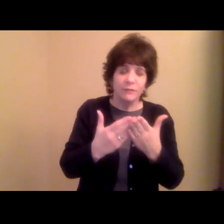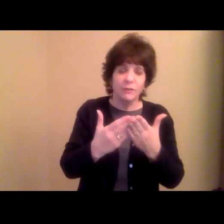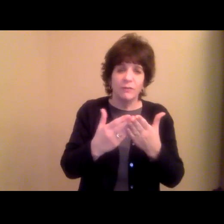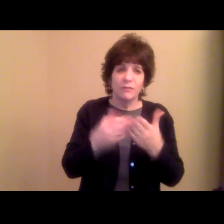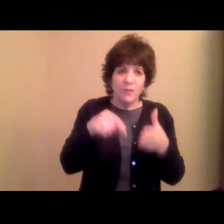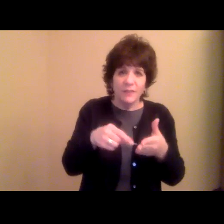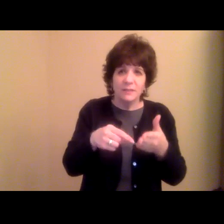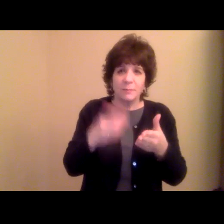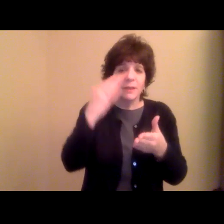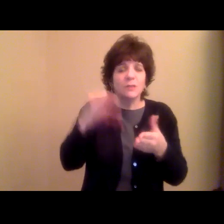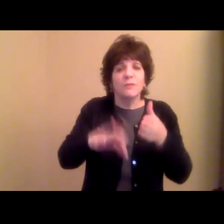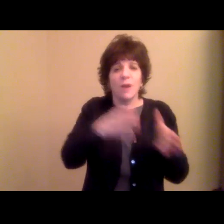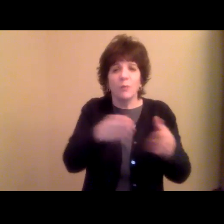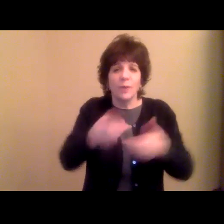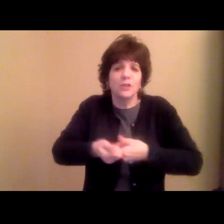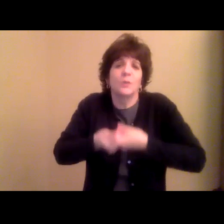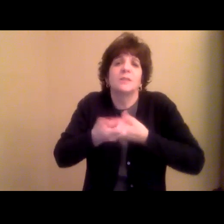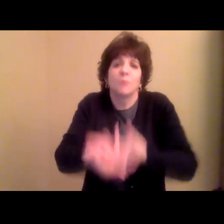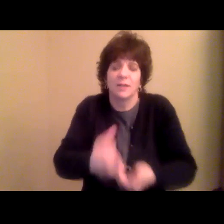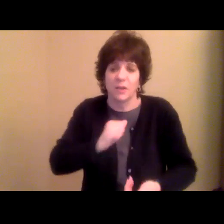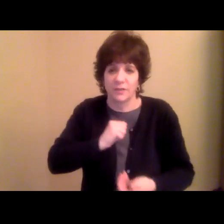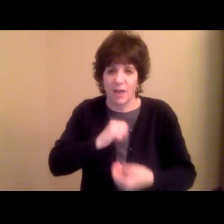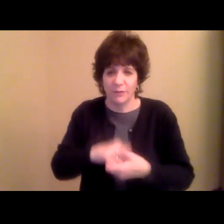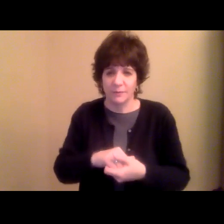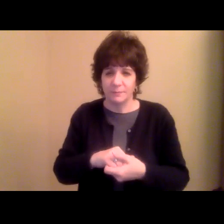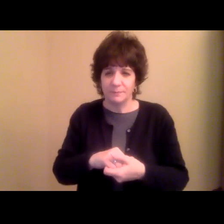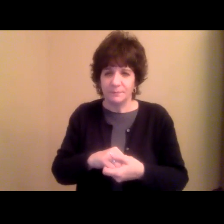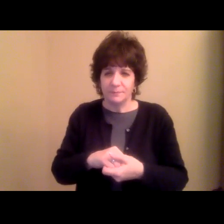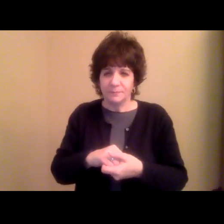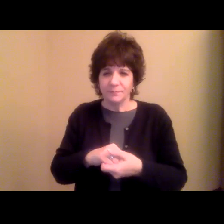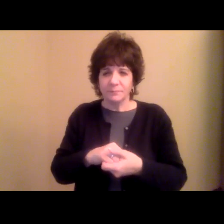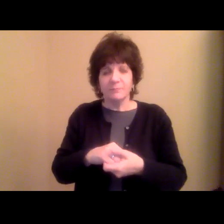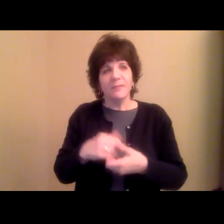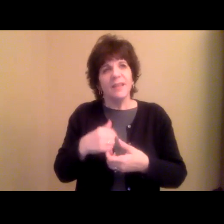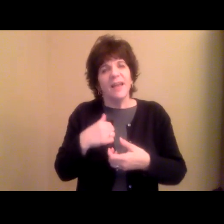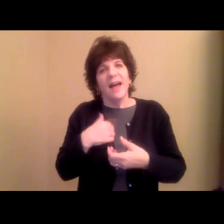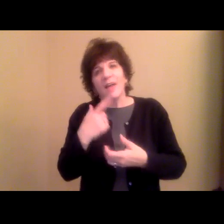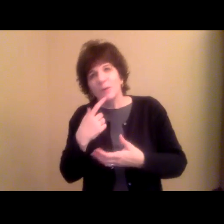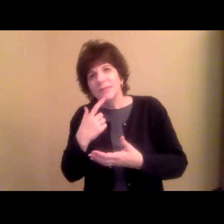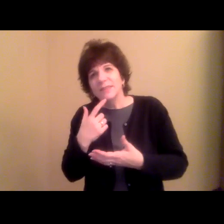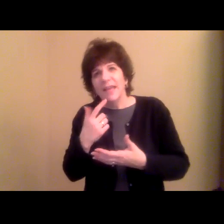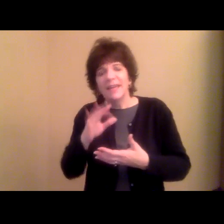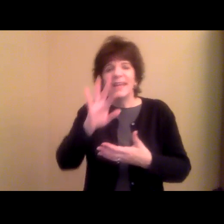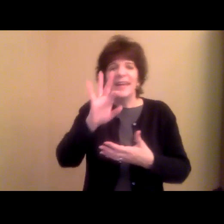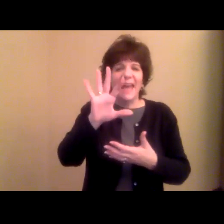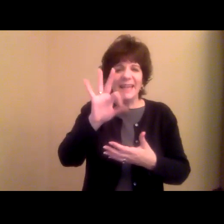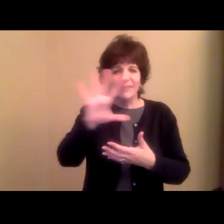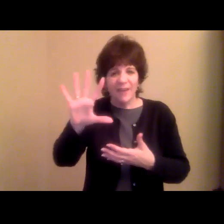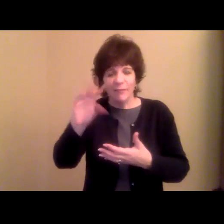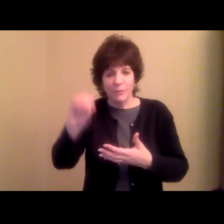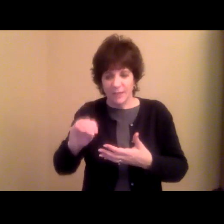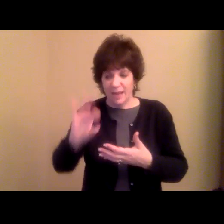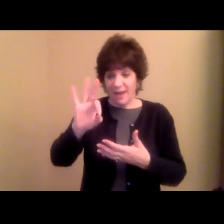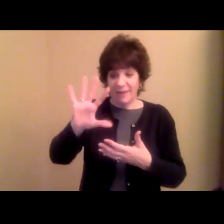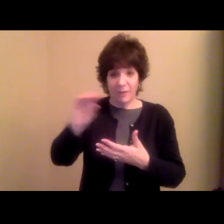express ourselves. You know, the other thing is most of my, I'd say 95% of my